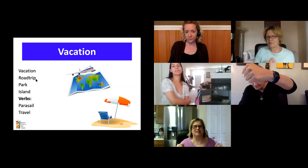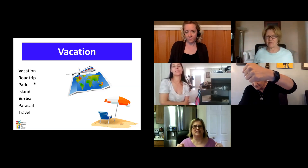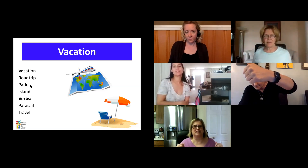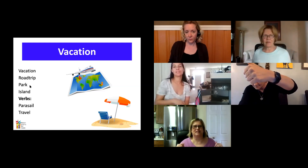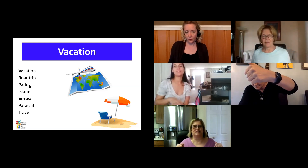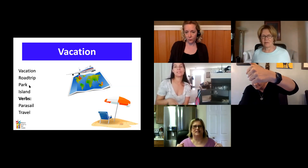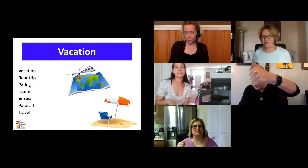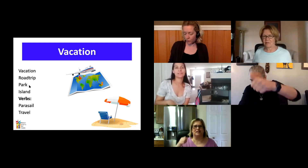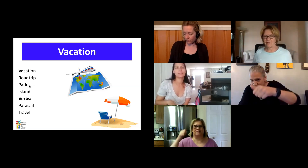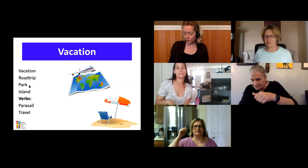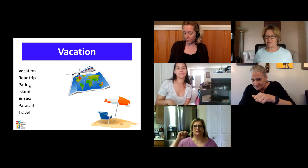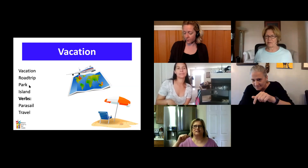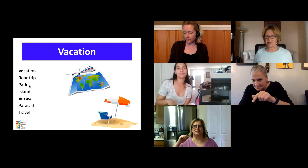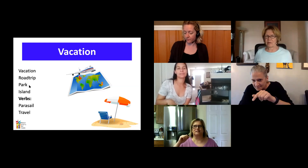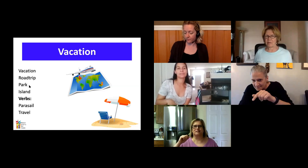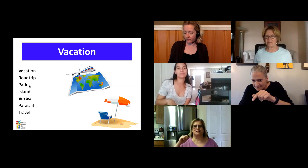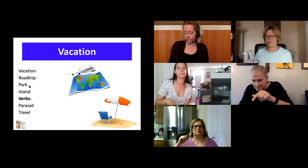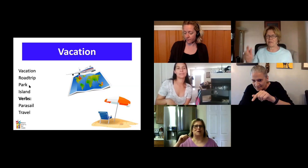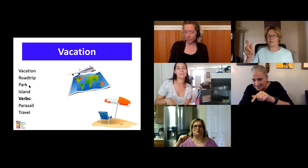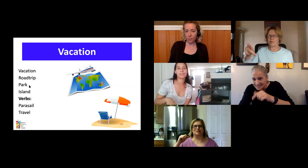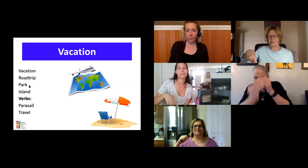Road trip. Mm-hmm.